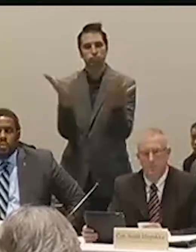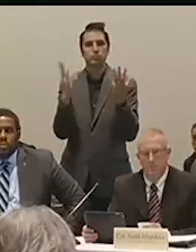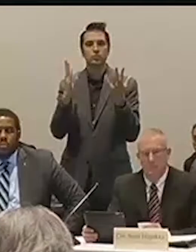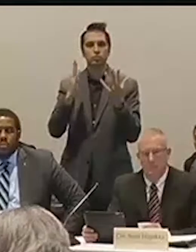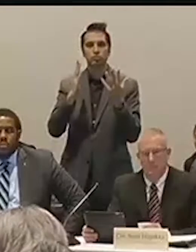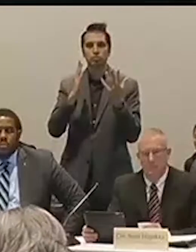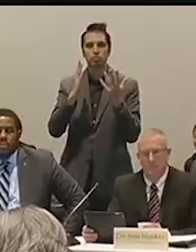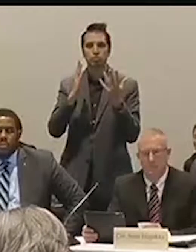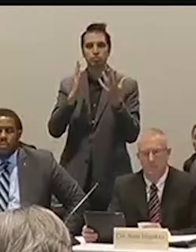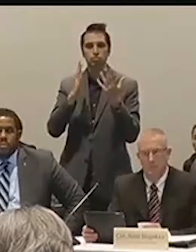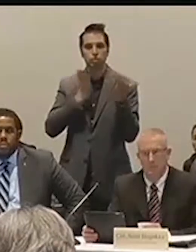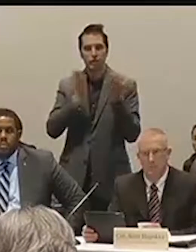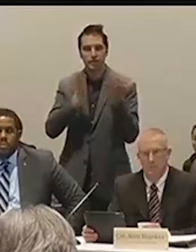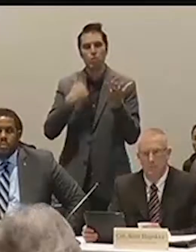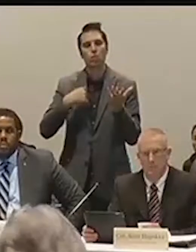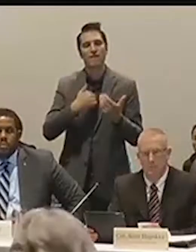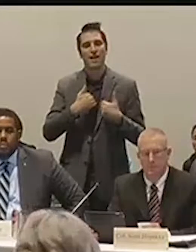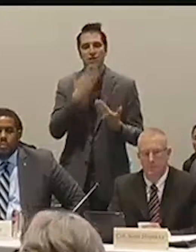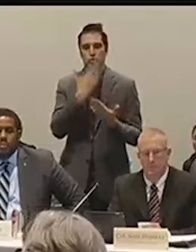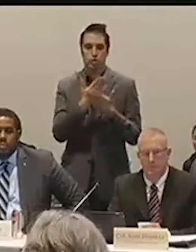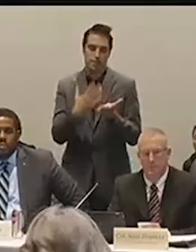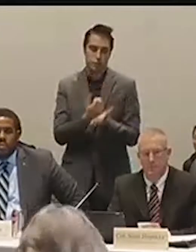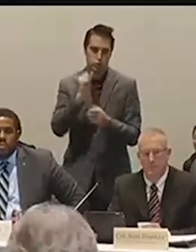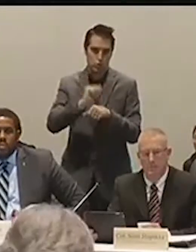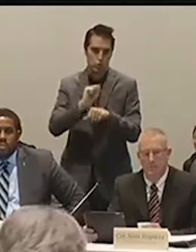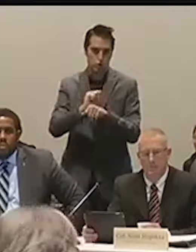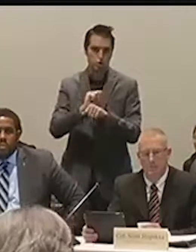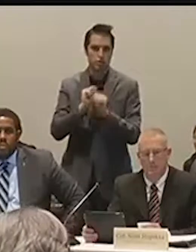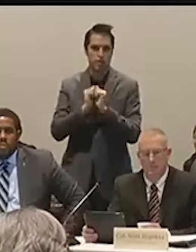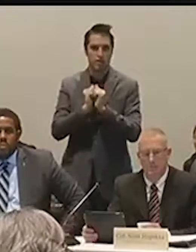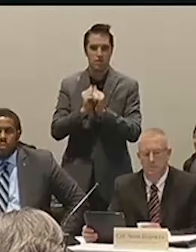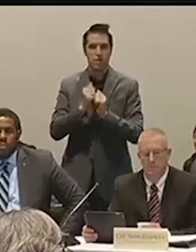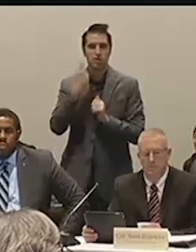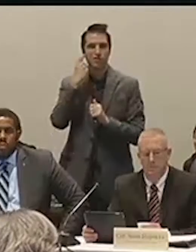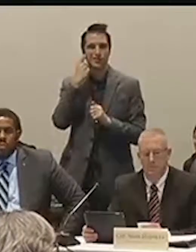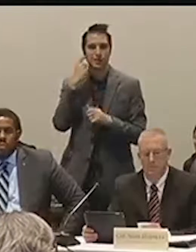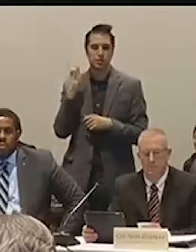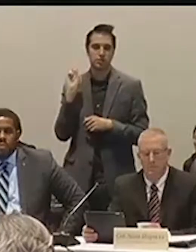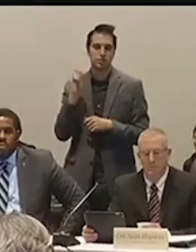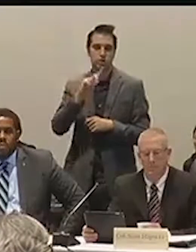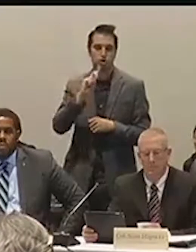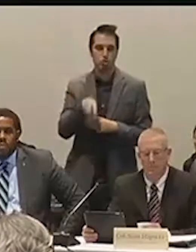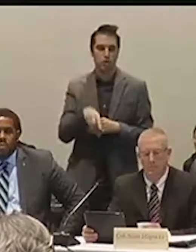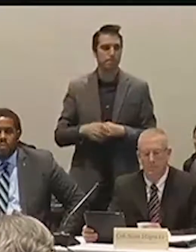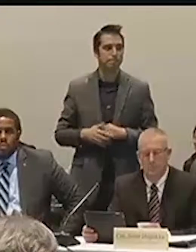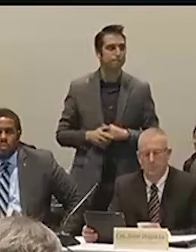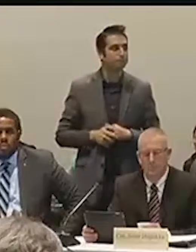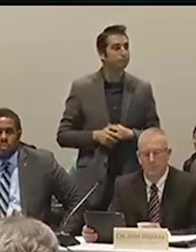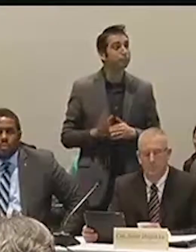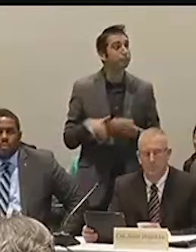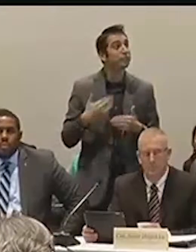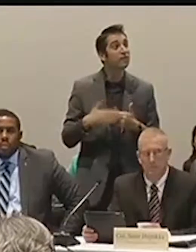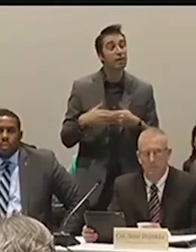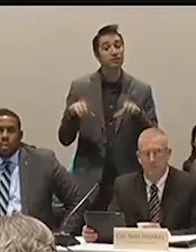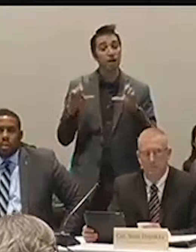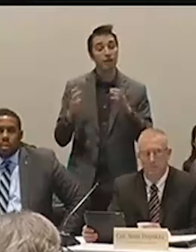the good opportunity to work together on this over the years, including recently in Detroit. So we'll go to the next